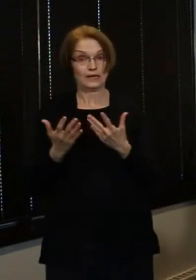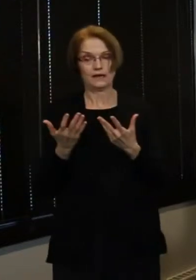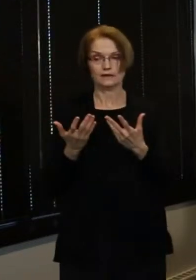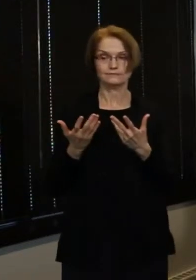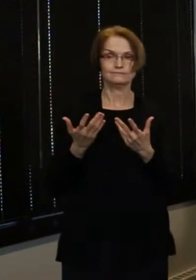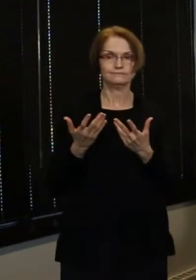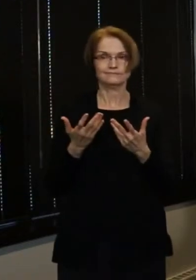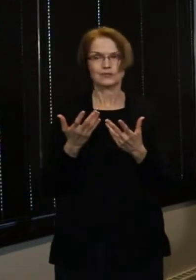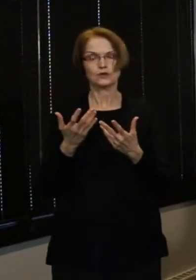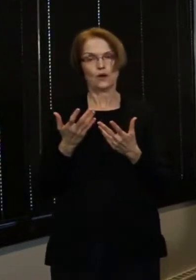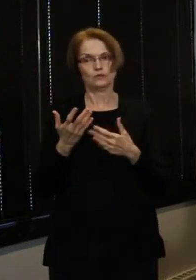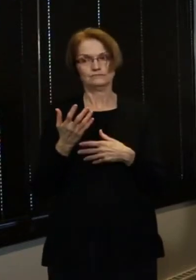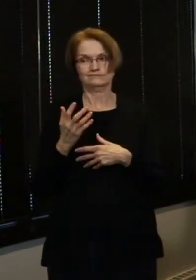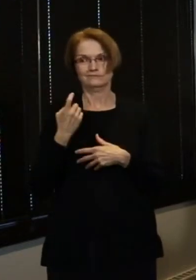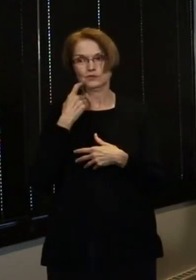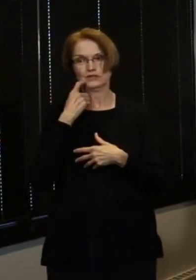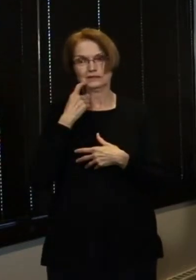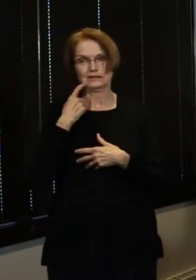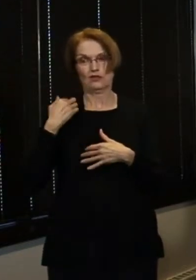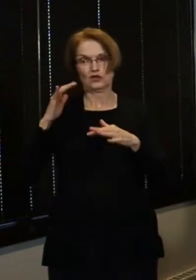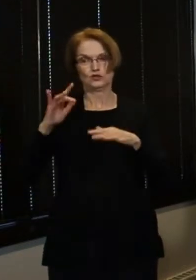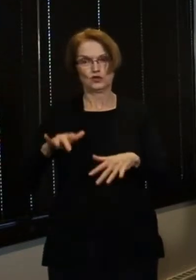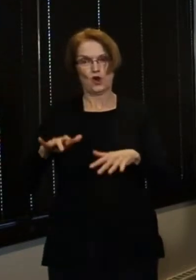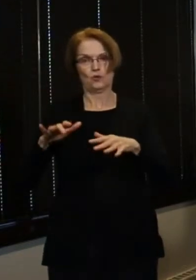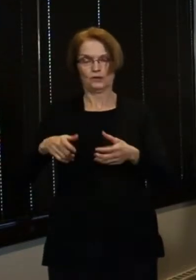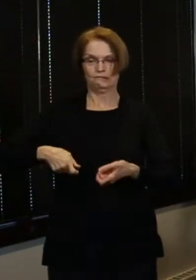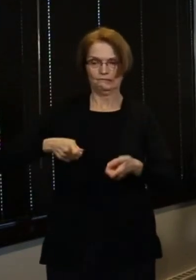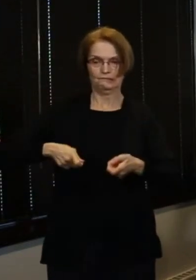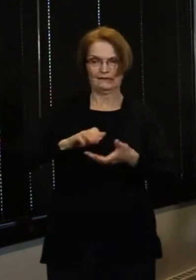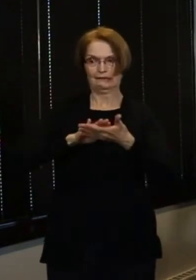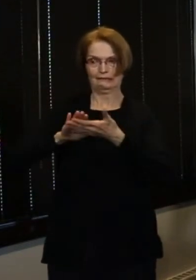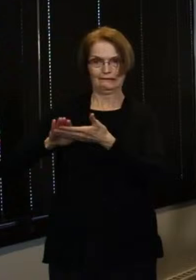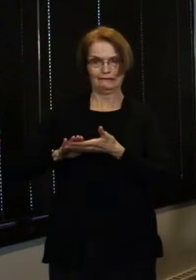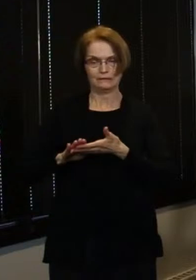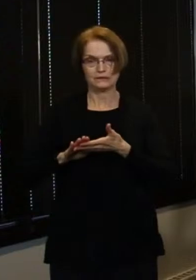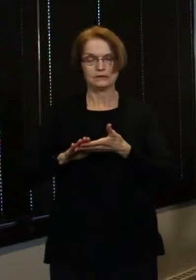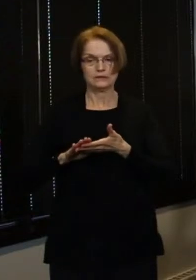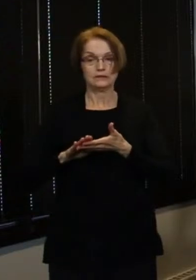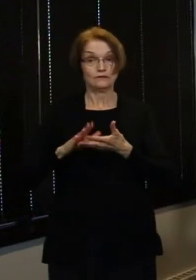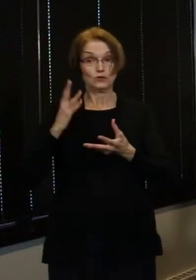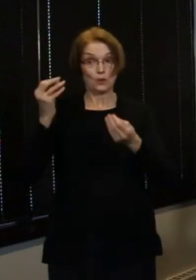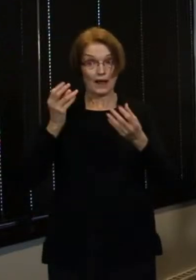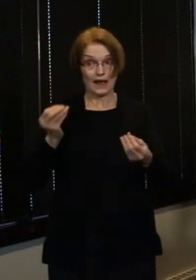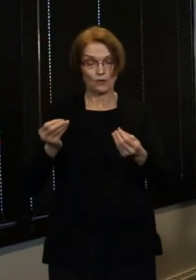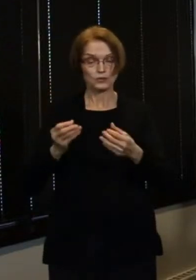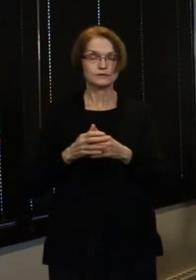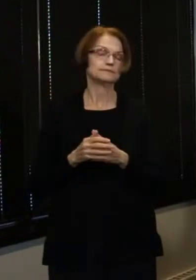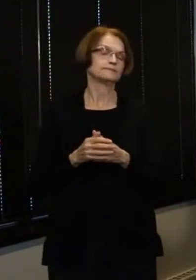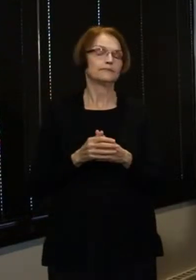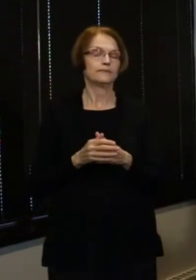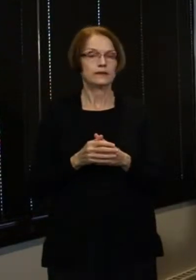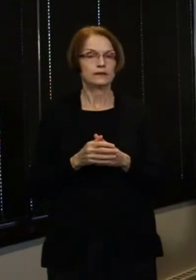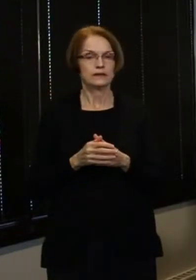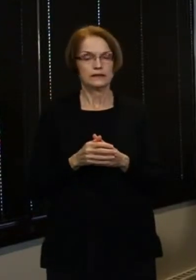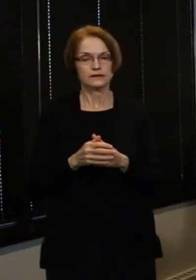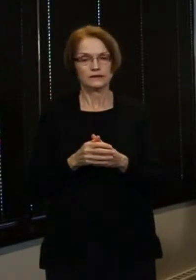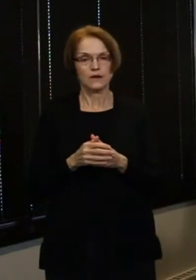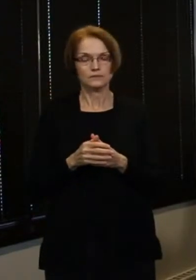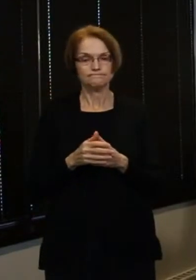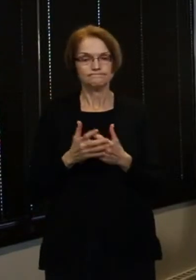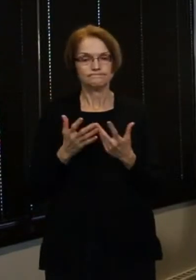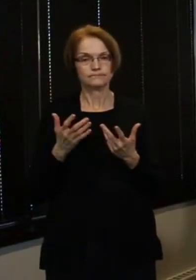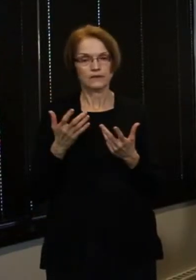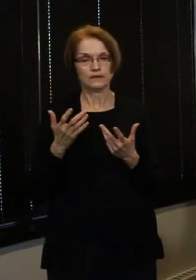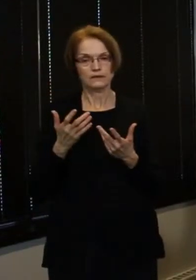as well from the winter mess that's been left behind. But because of the progress, so just more of a programming note, because